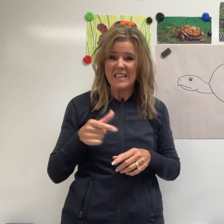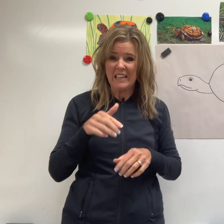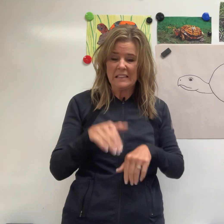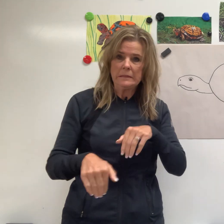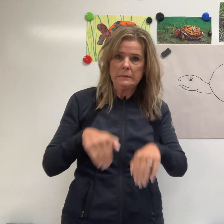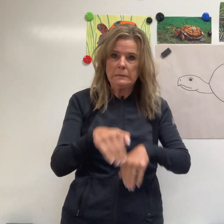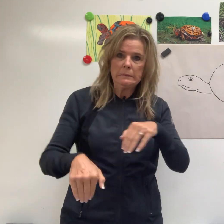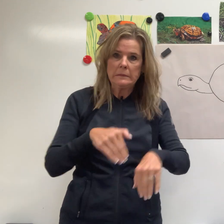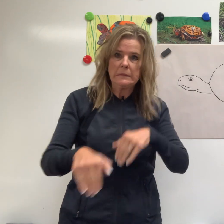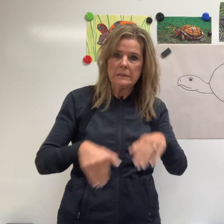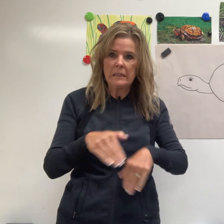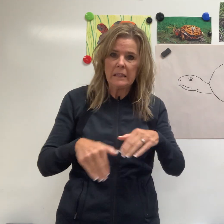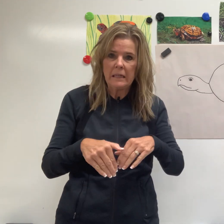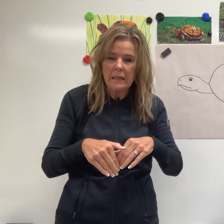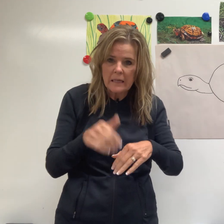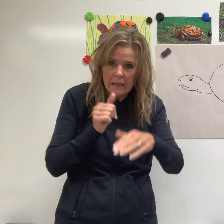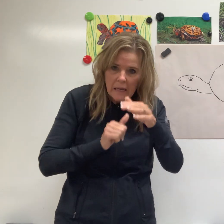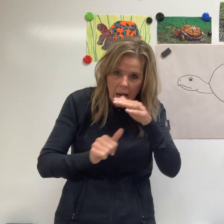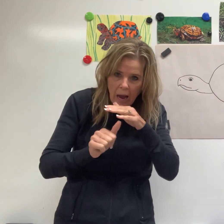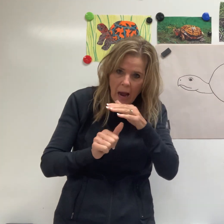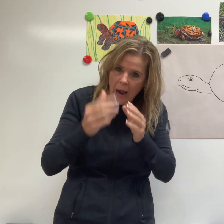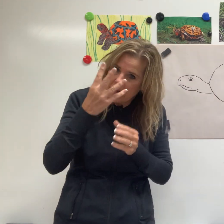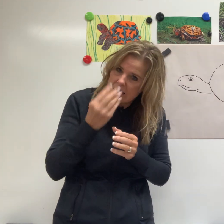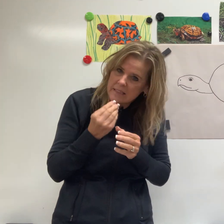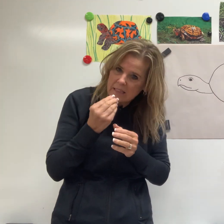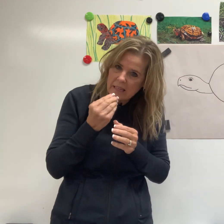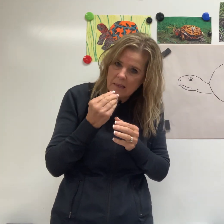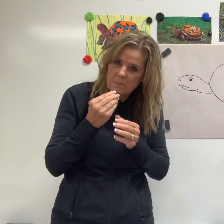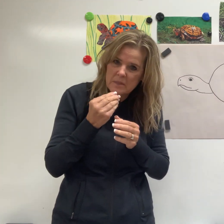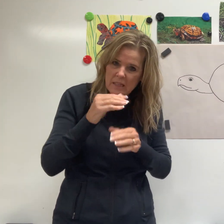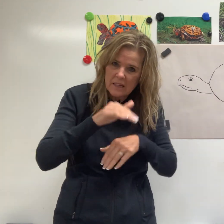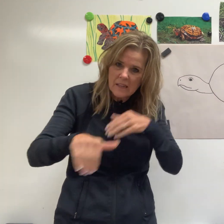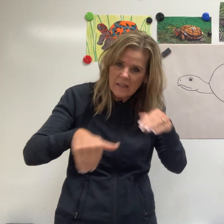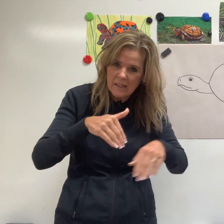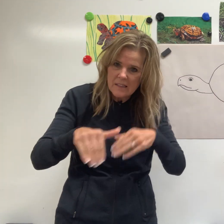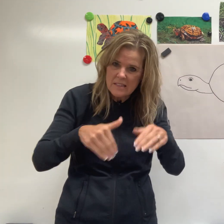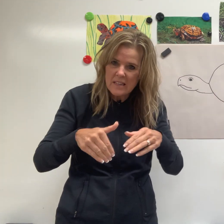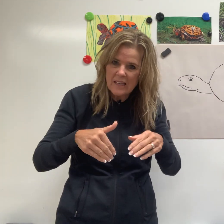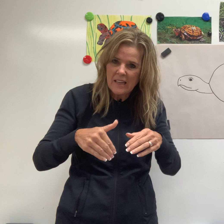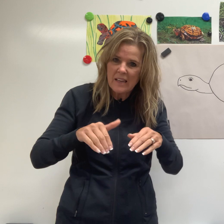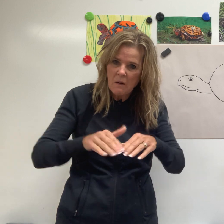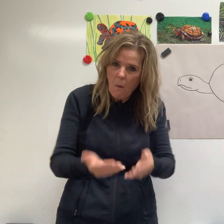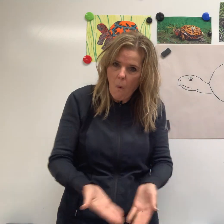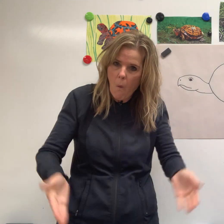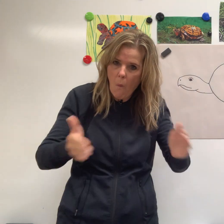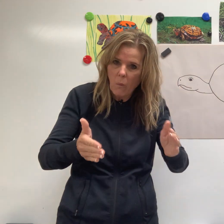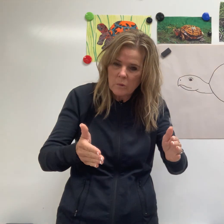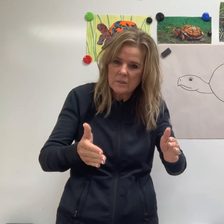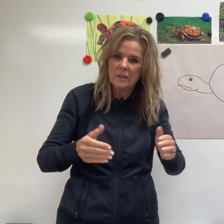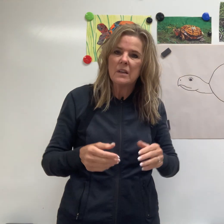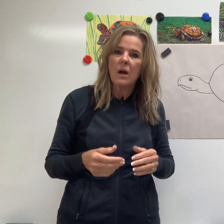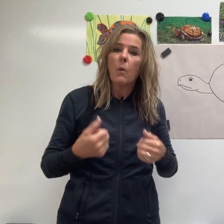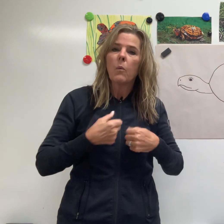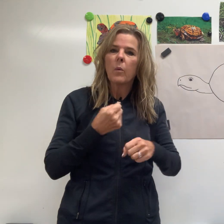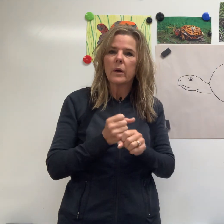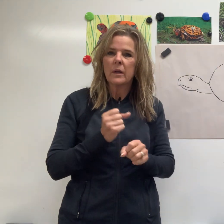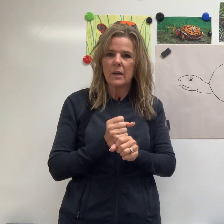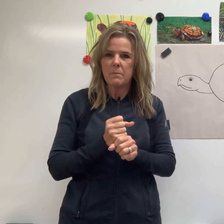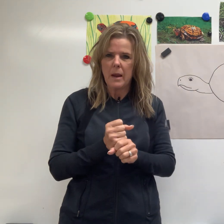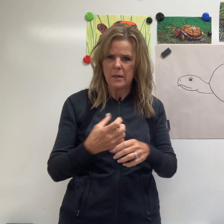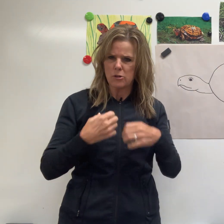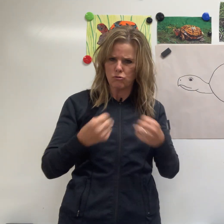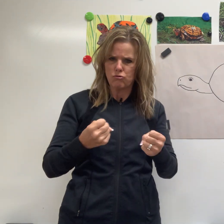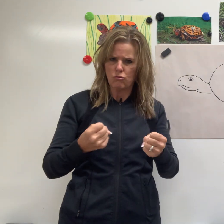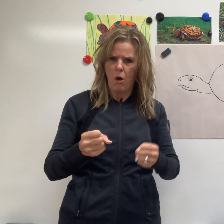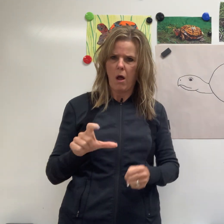dig in, and he likes to burrow down. He sleeps in little digging holes that he's dug. So we're gonna make his nice,